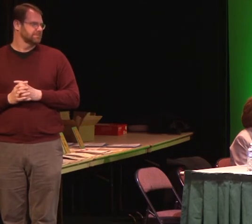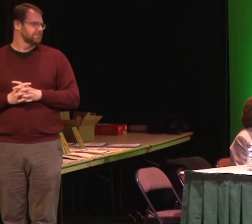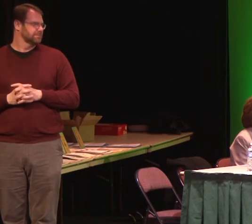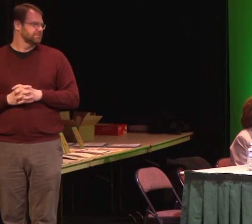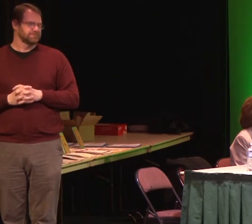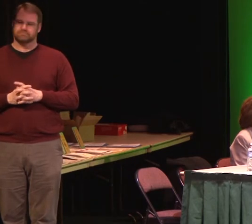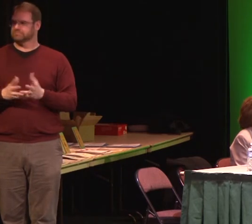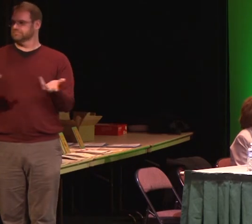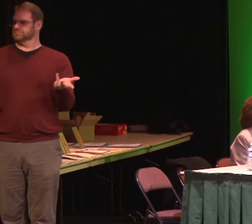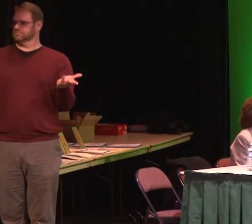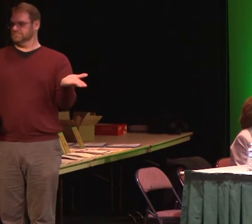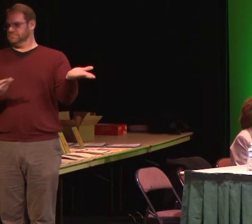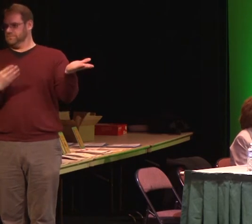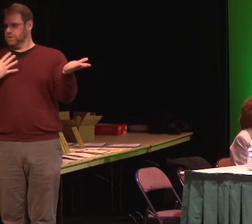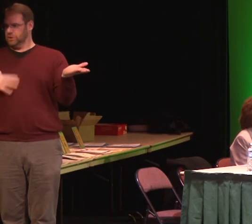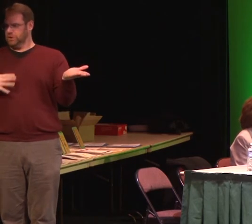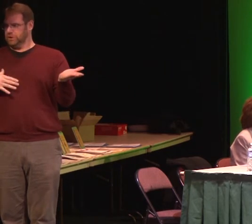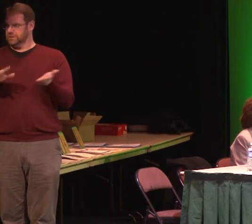Very nice.